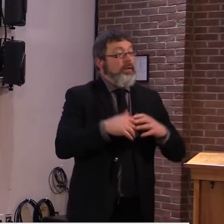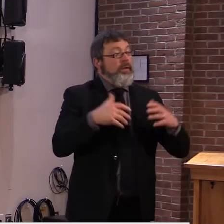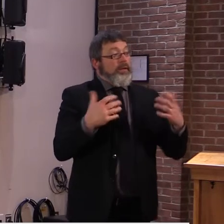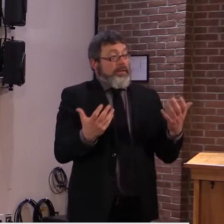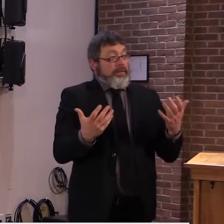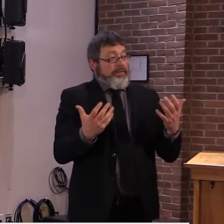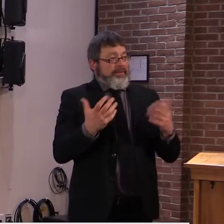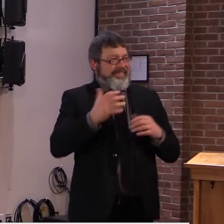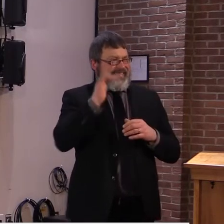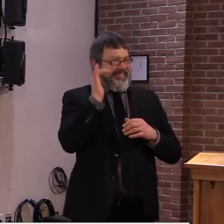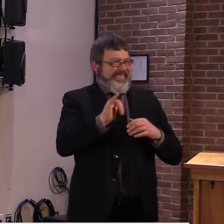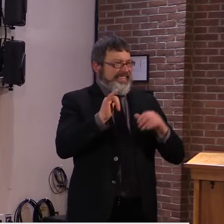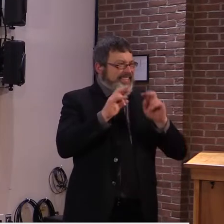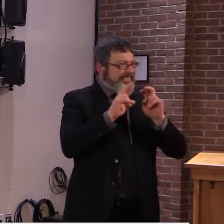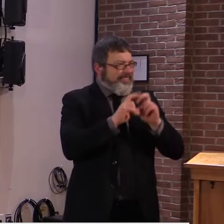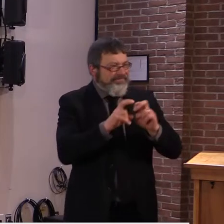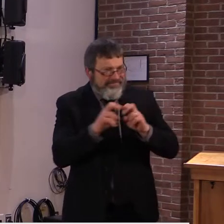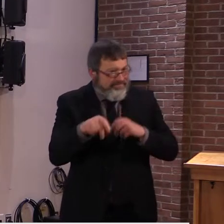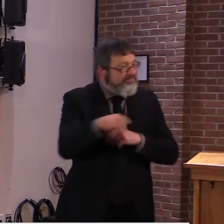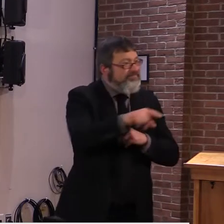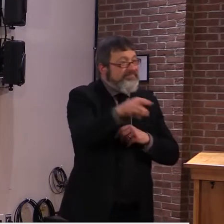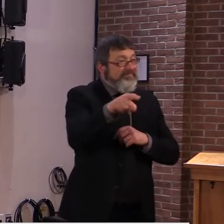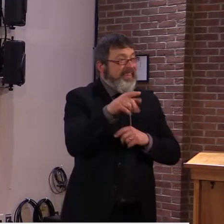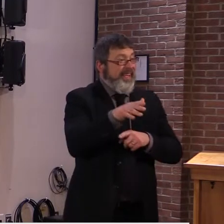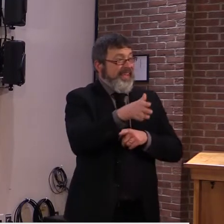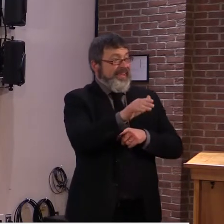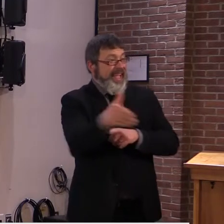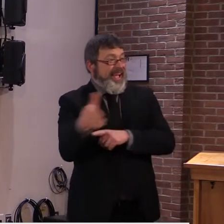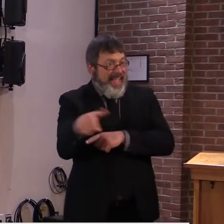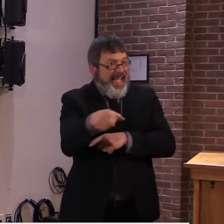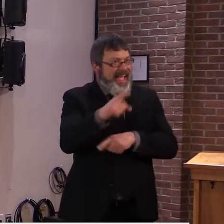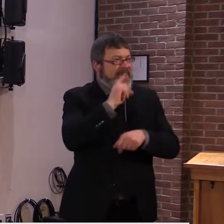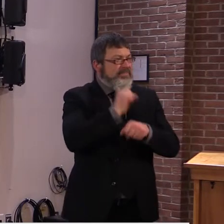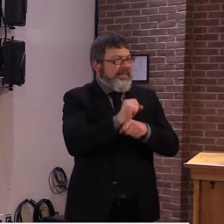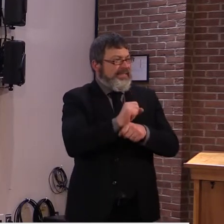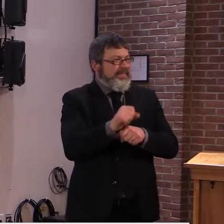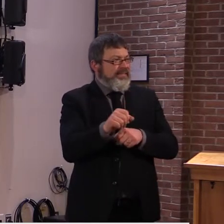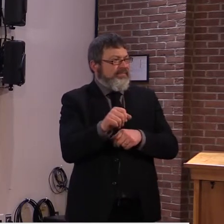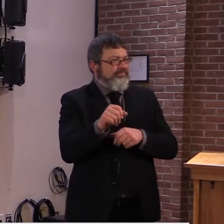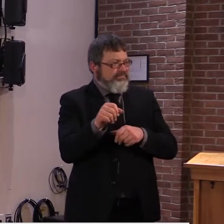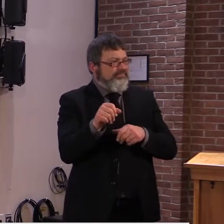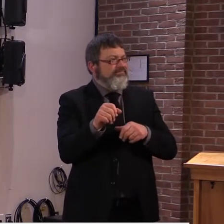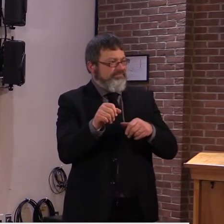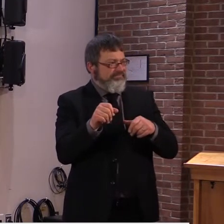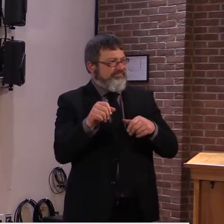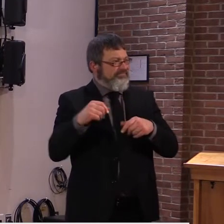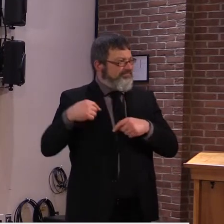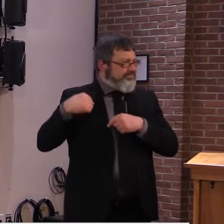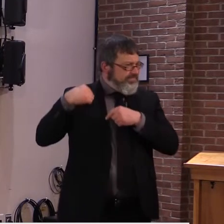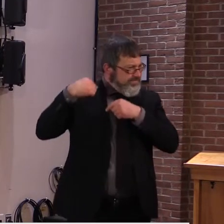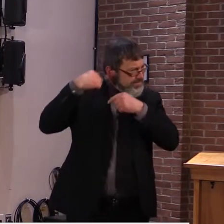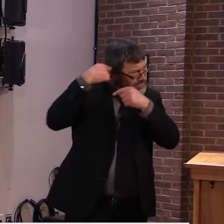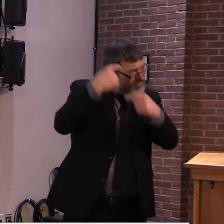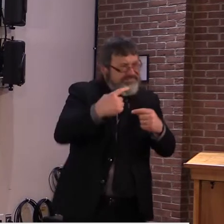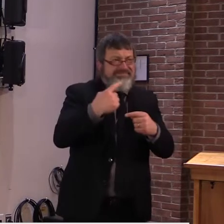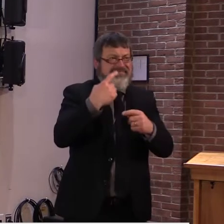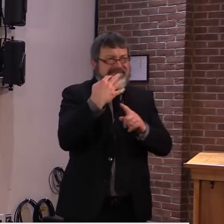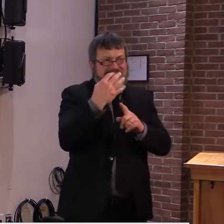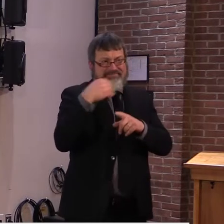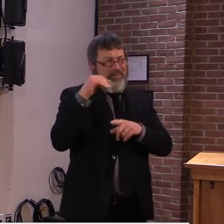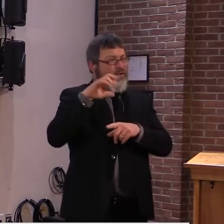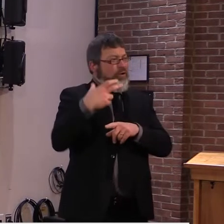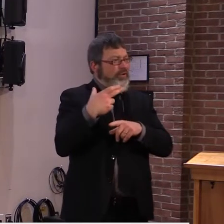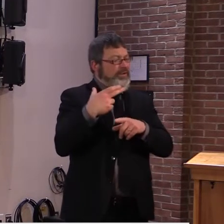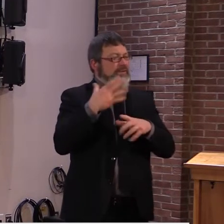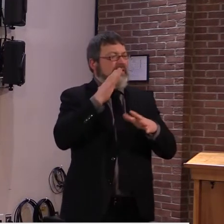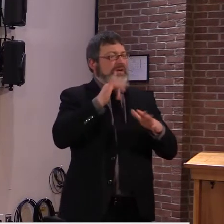lost. We're nearing the end of what has been an exceedingly tough year. I know we're all weary, our